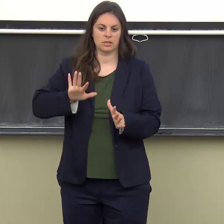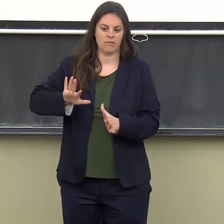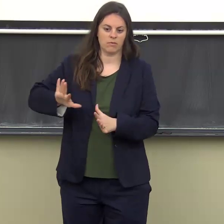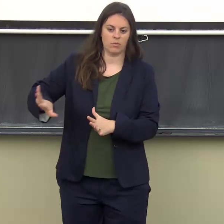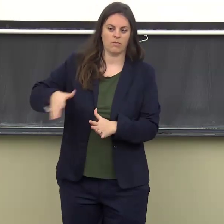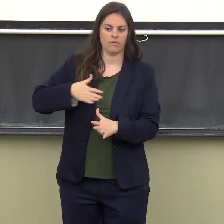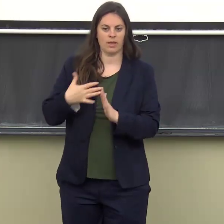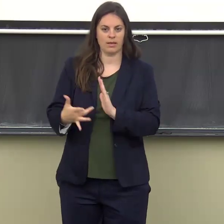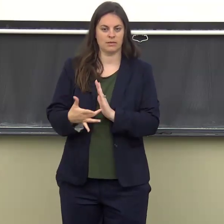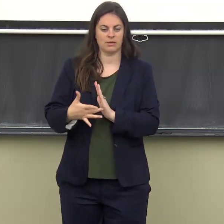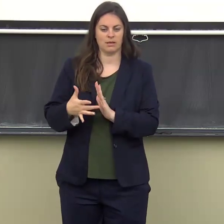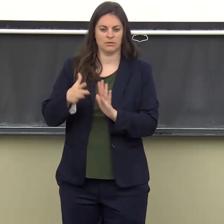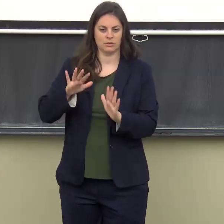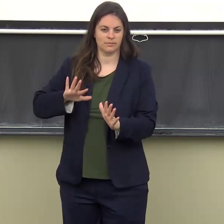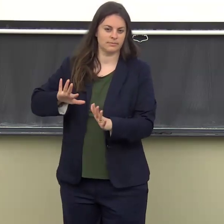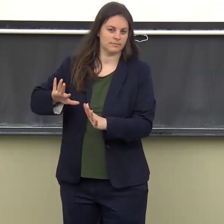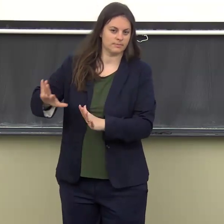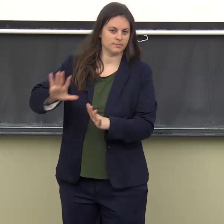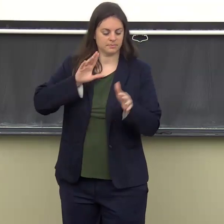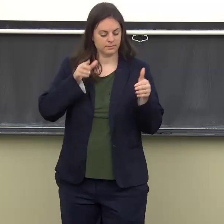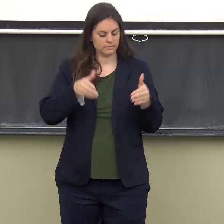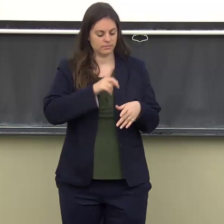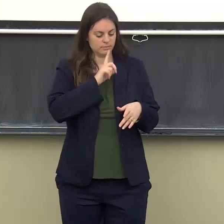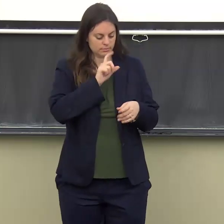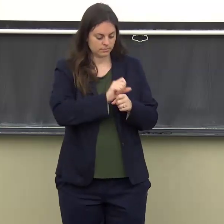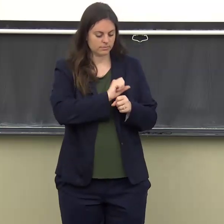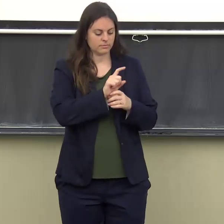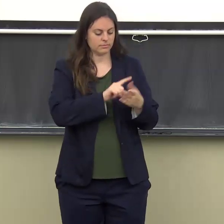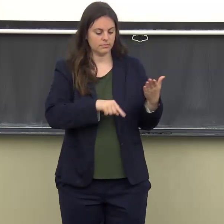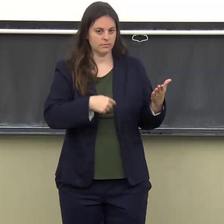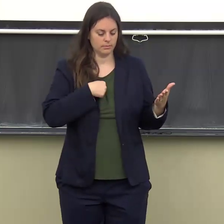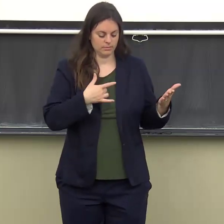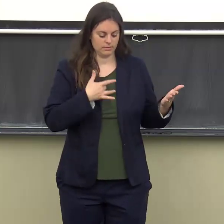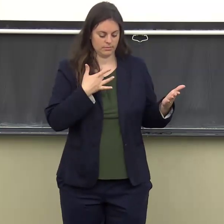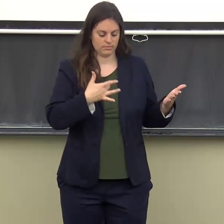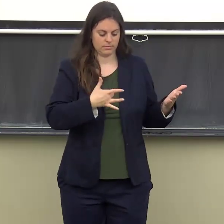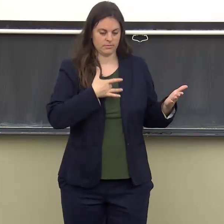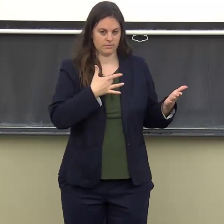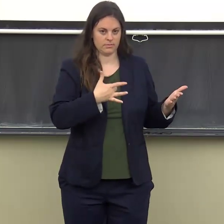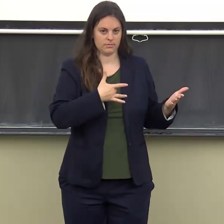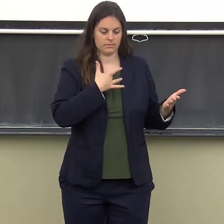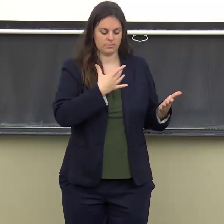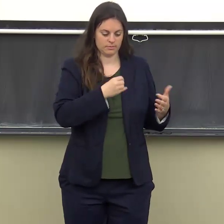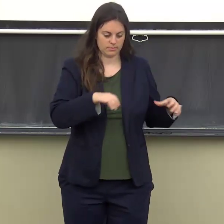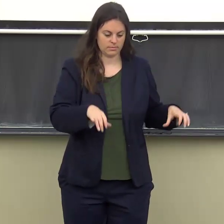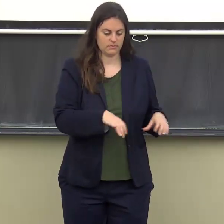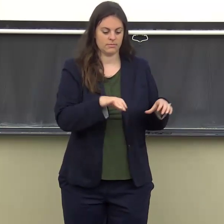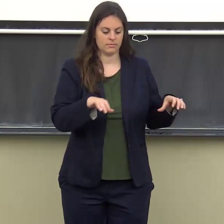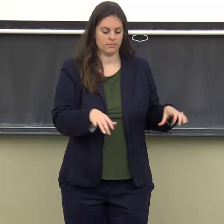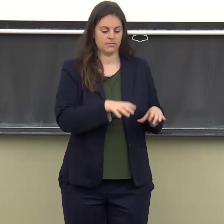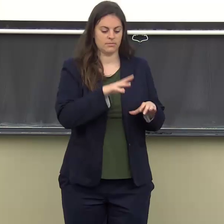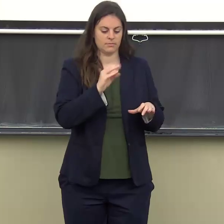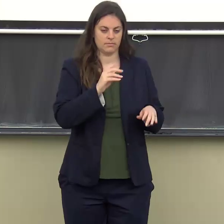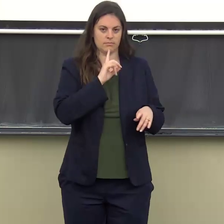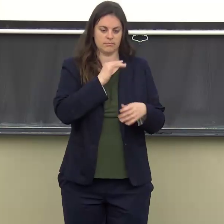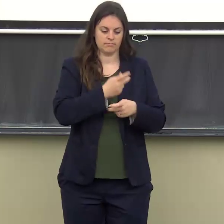technology and really focusing on what I am feeling and doing, and just